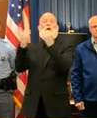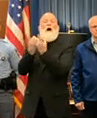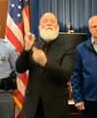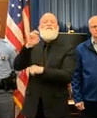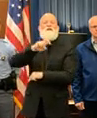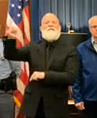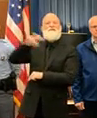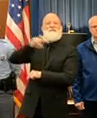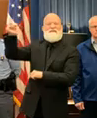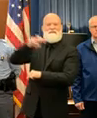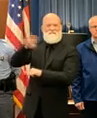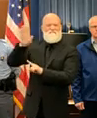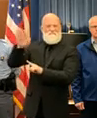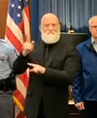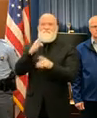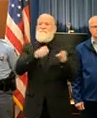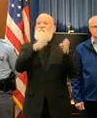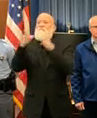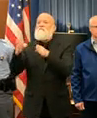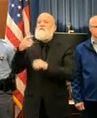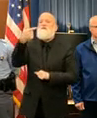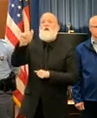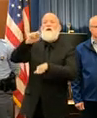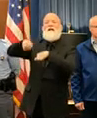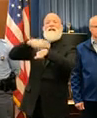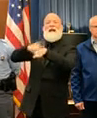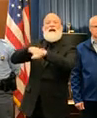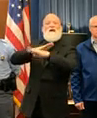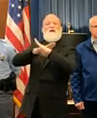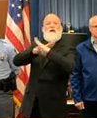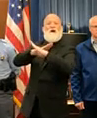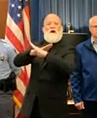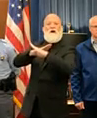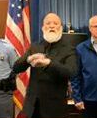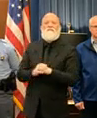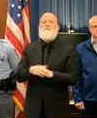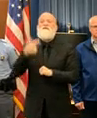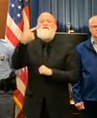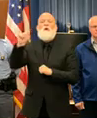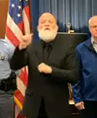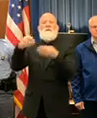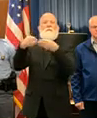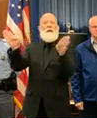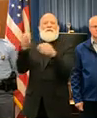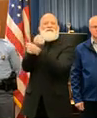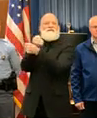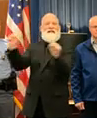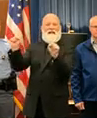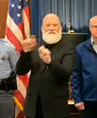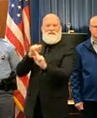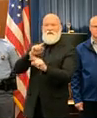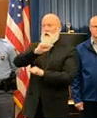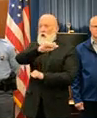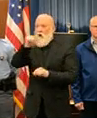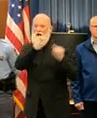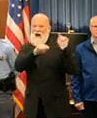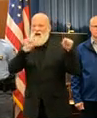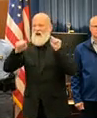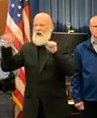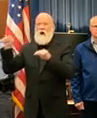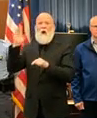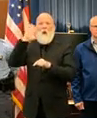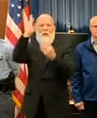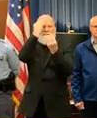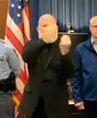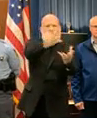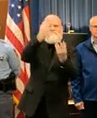Colonel Chris Wright, and Georgia National Guard Adjutant General Tom Carden to join me today to provide you with an update on the winter weather system